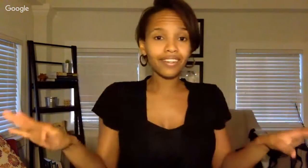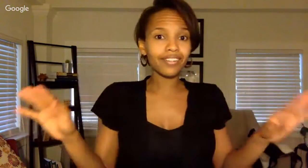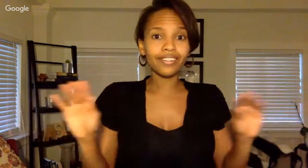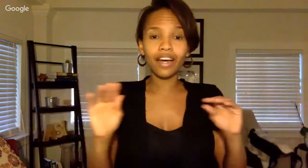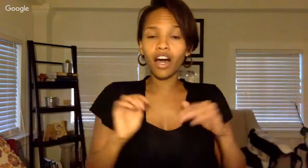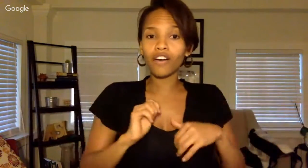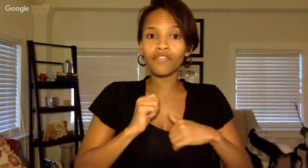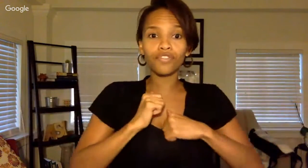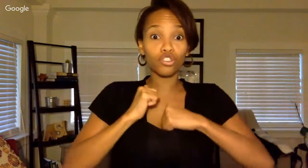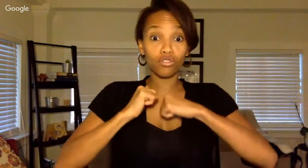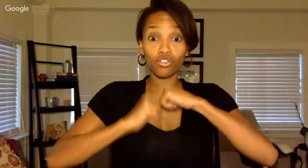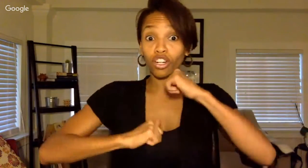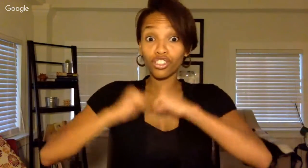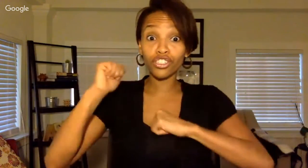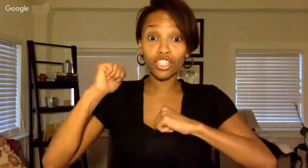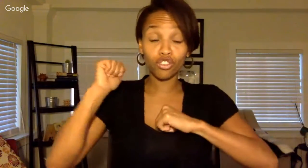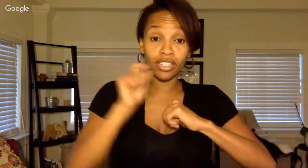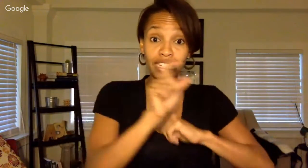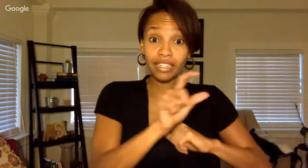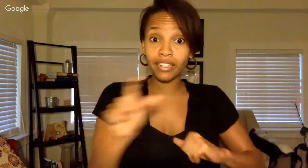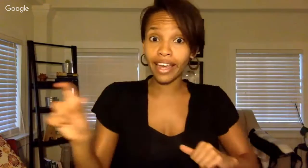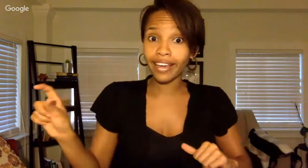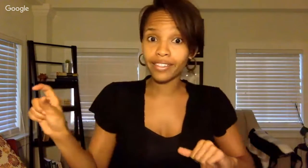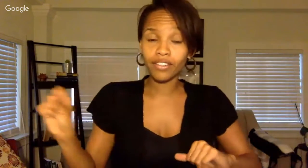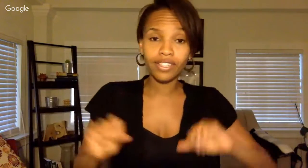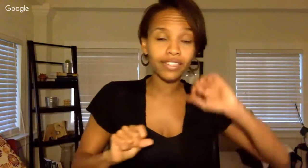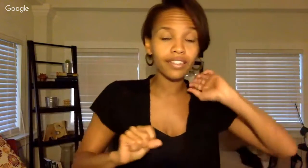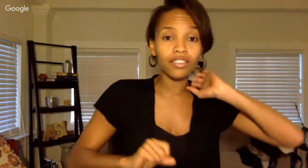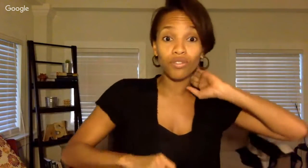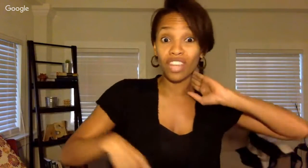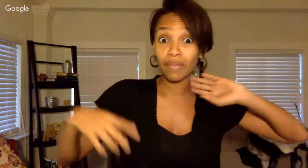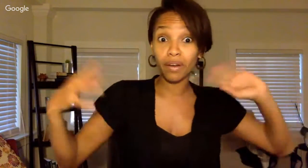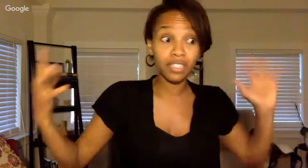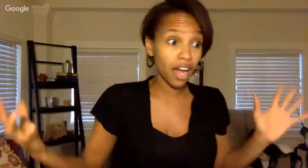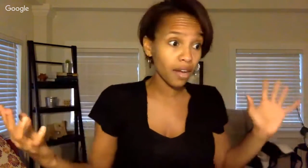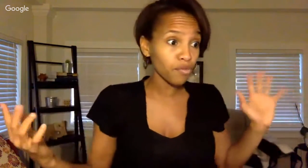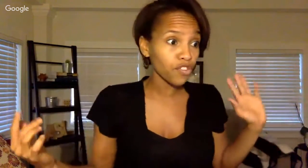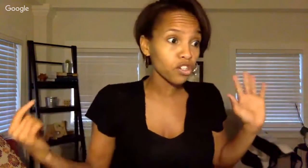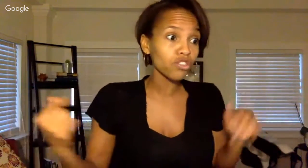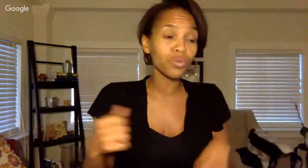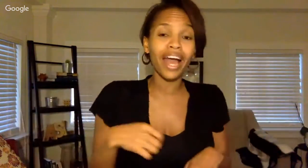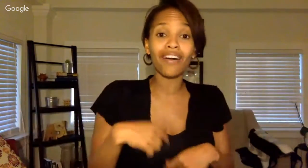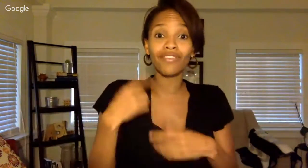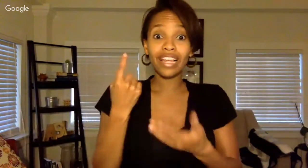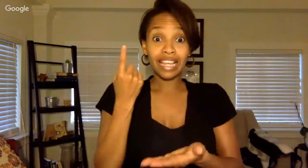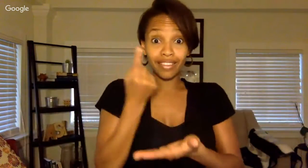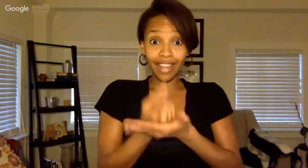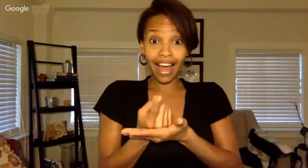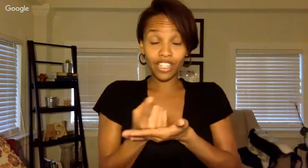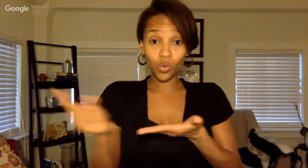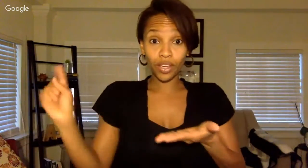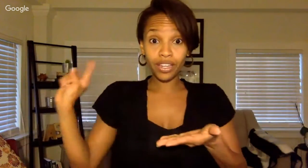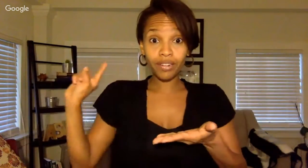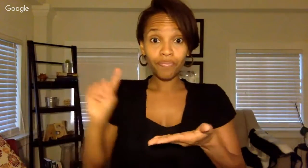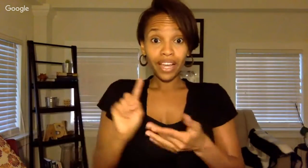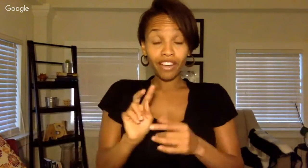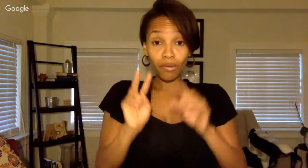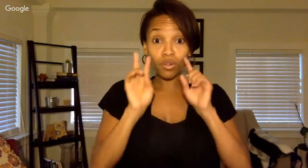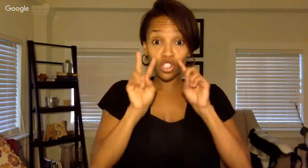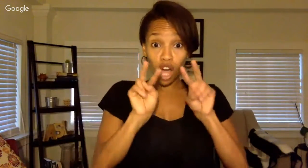Basics of structure, constructing a ASL sentence. Think about time first. We have last week. And remember, we're talking